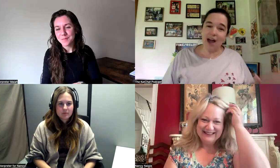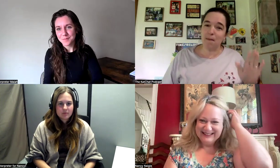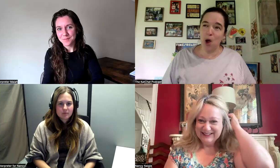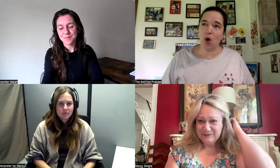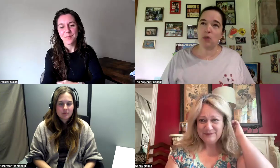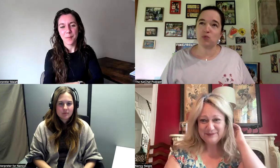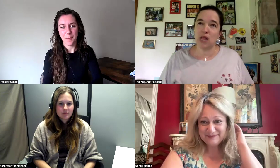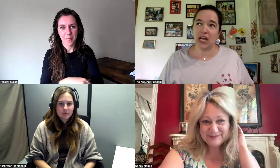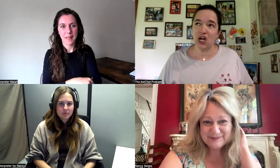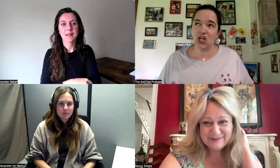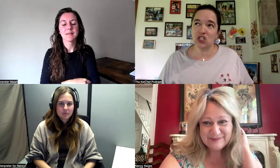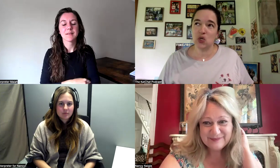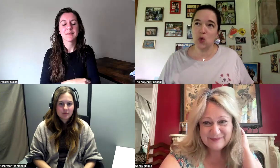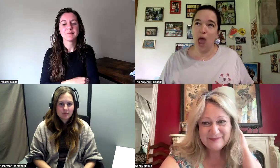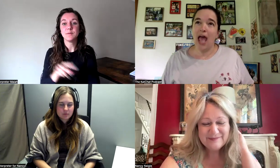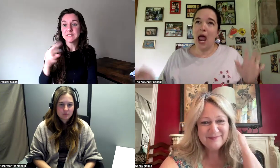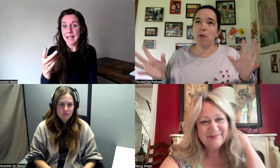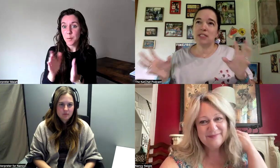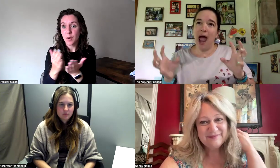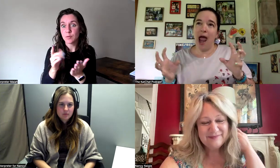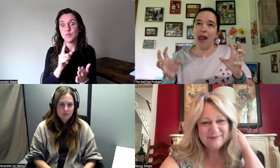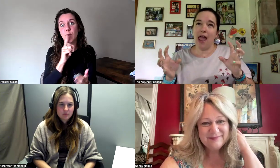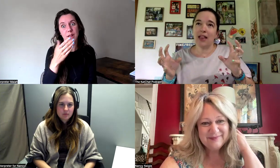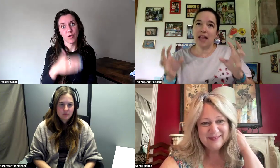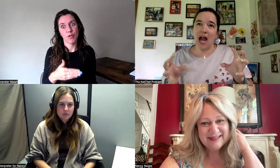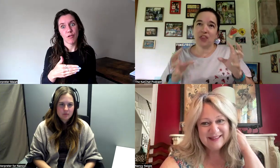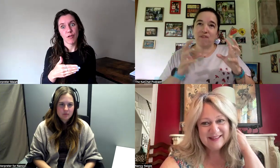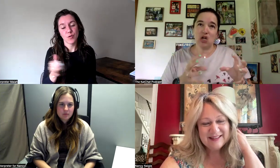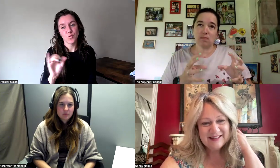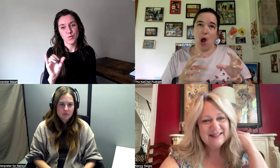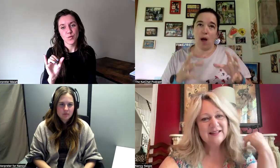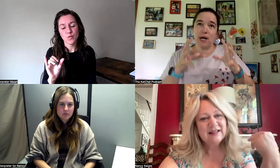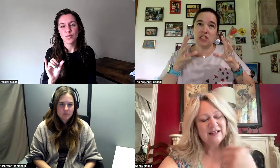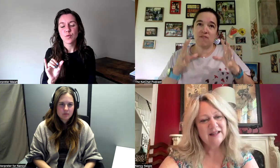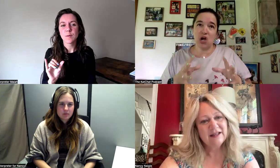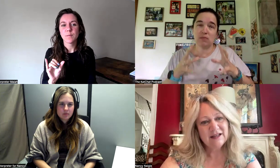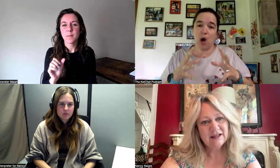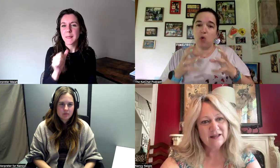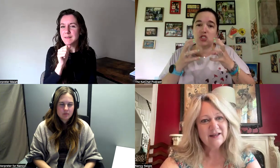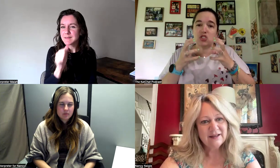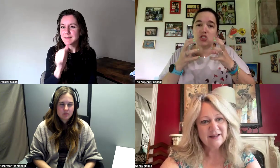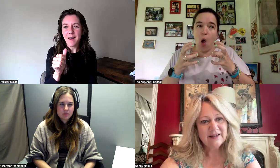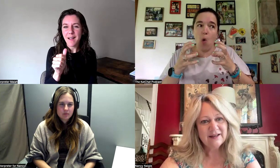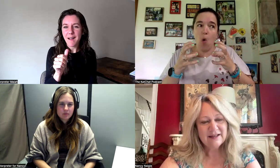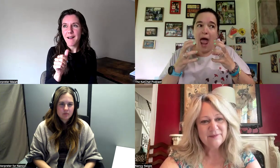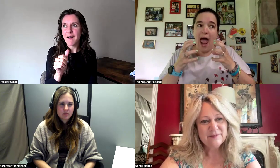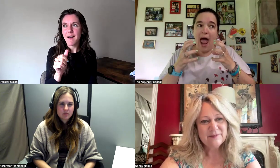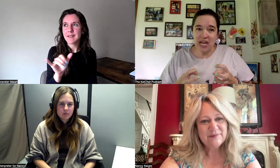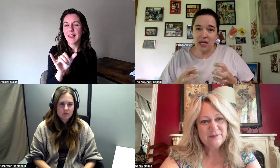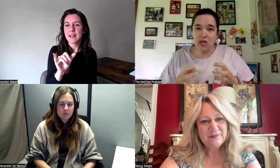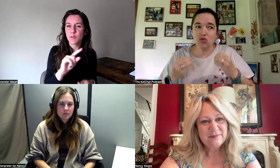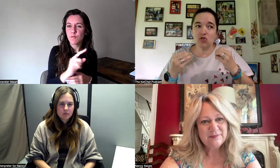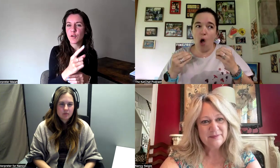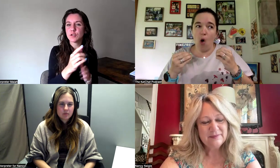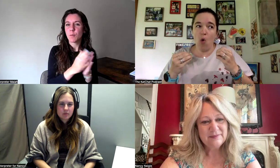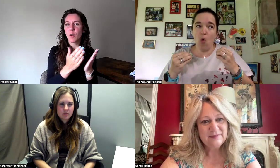the second book was really good too. It was not like the first book because the first book was so